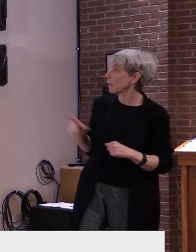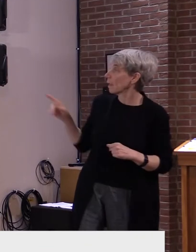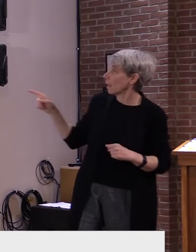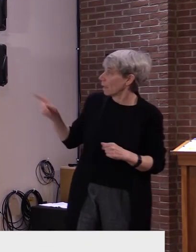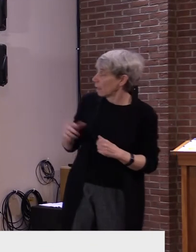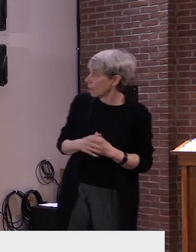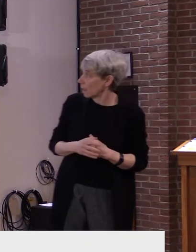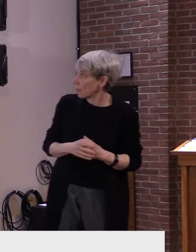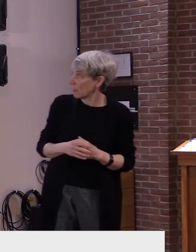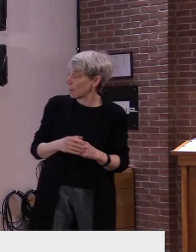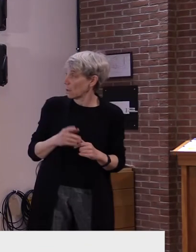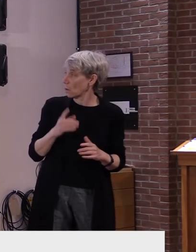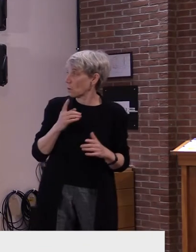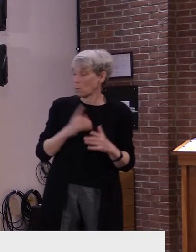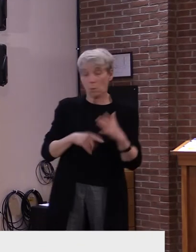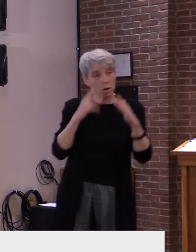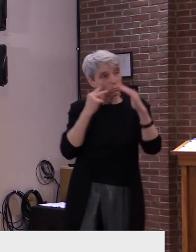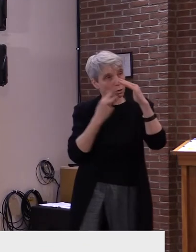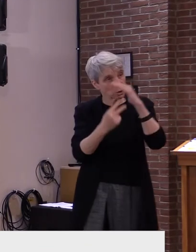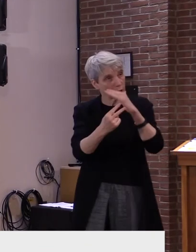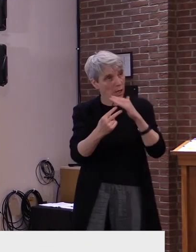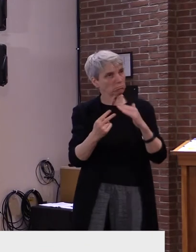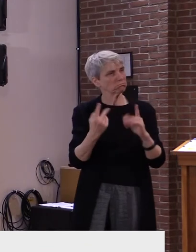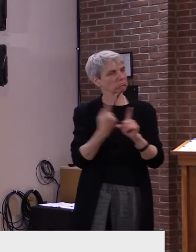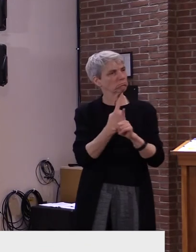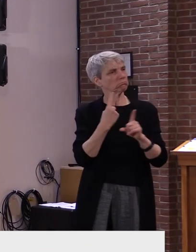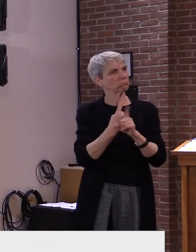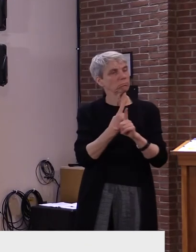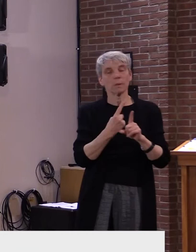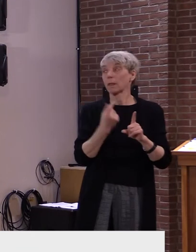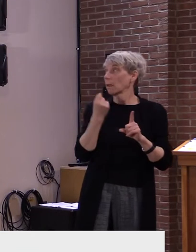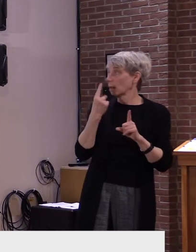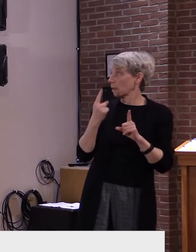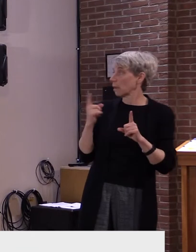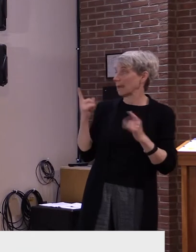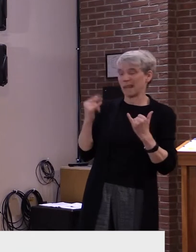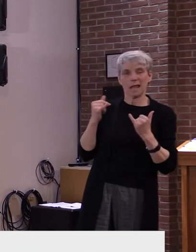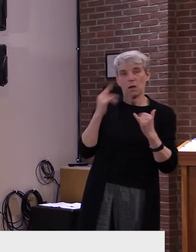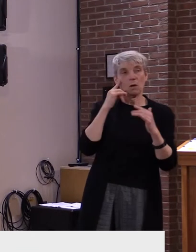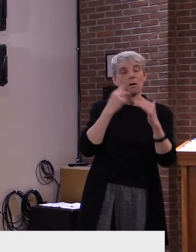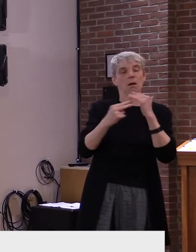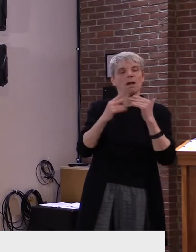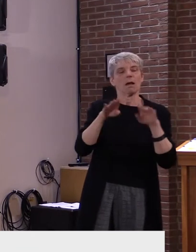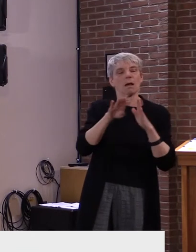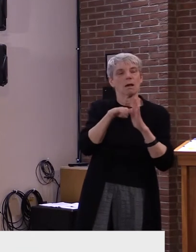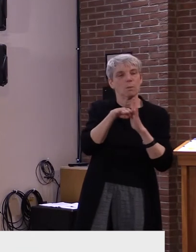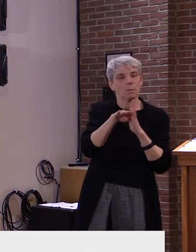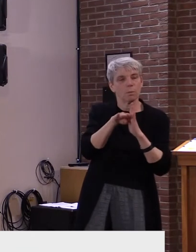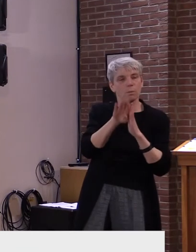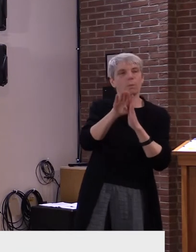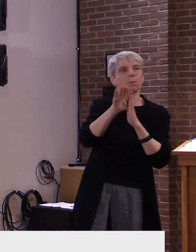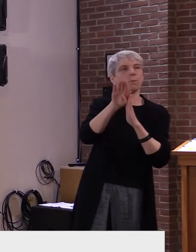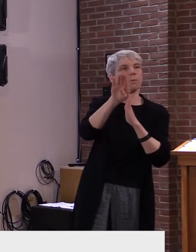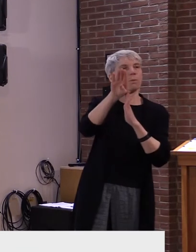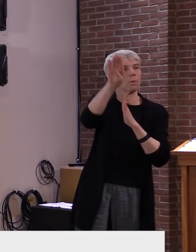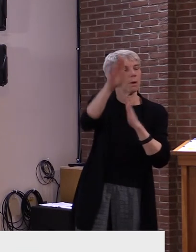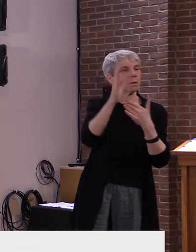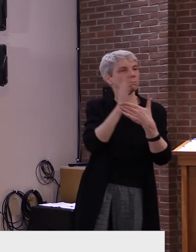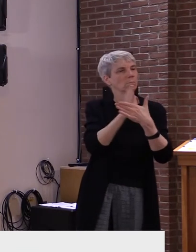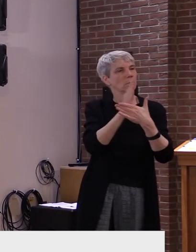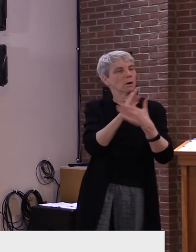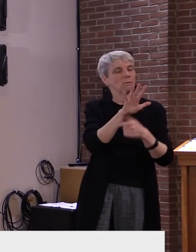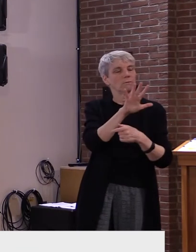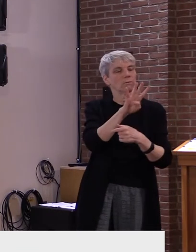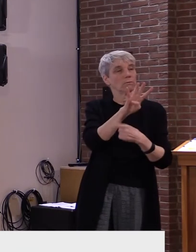about where we projected it to be although the forecast is a little higher showing cases expected to be between 40 and 60